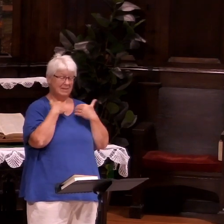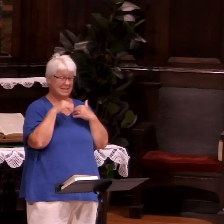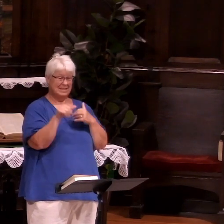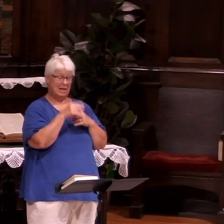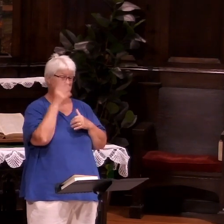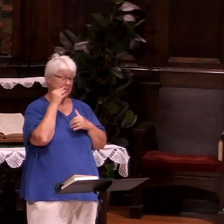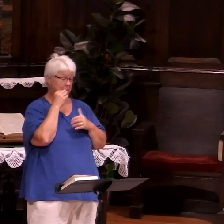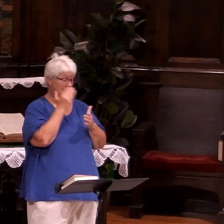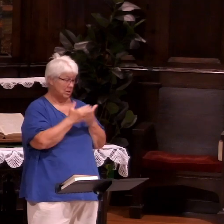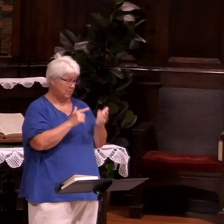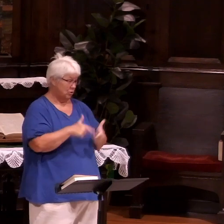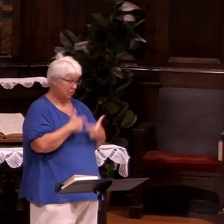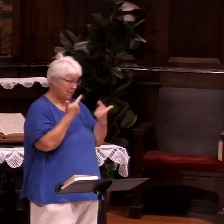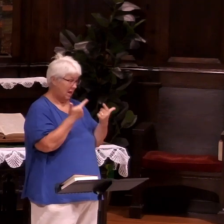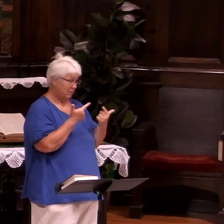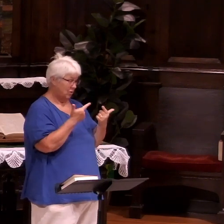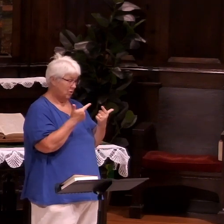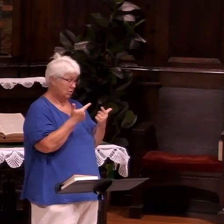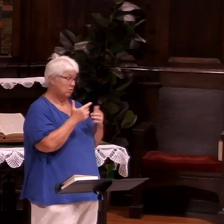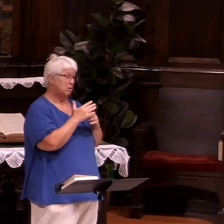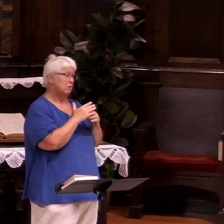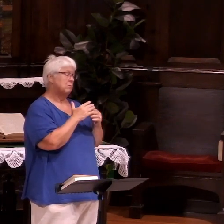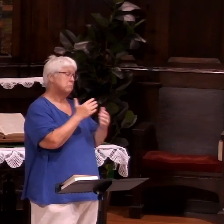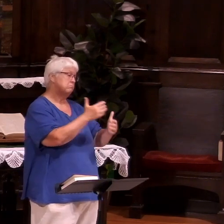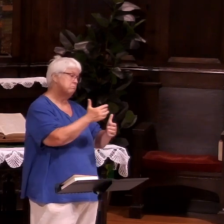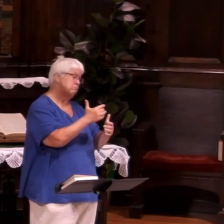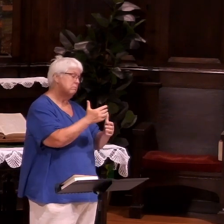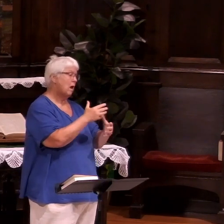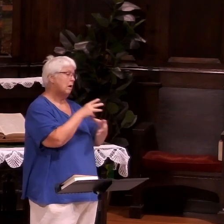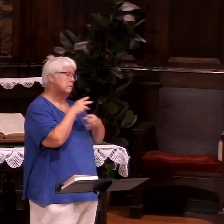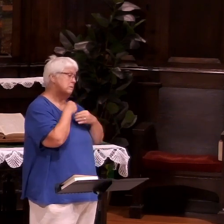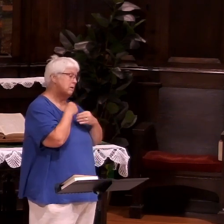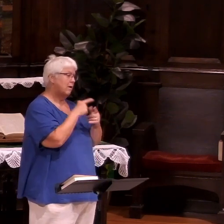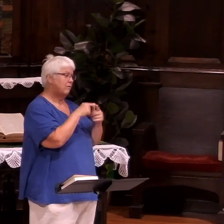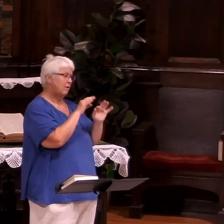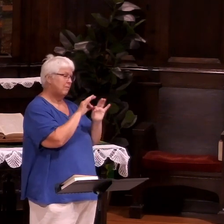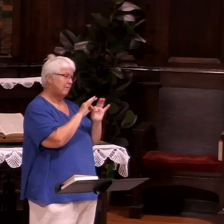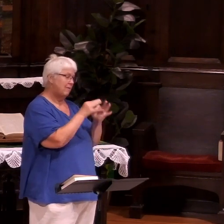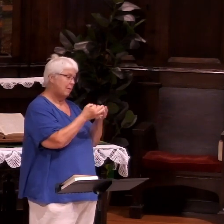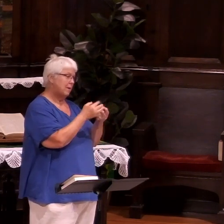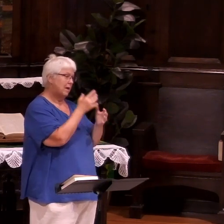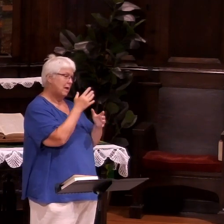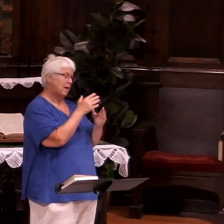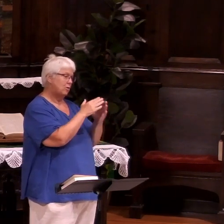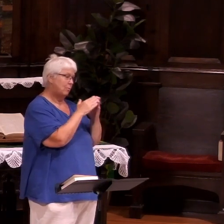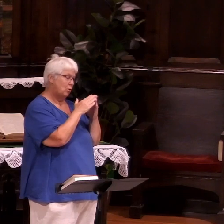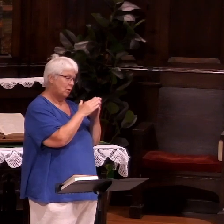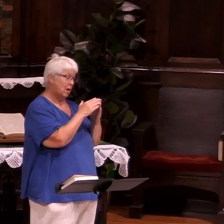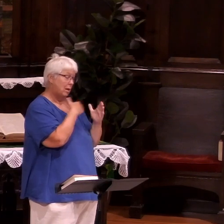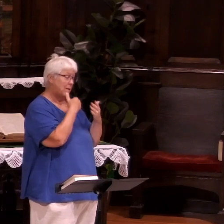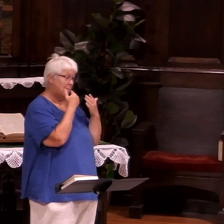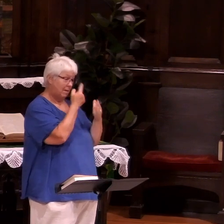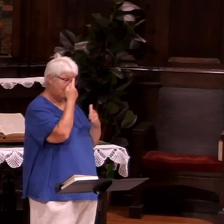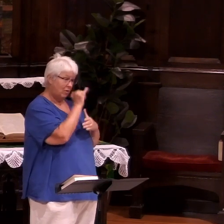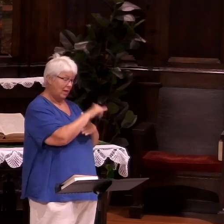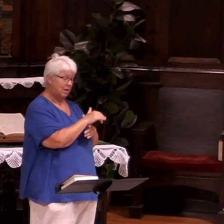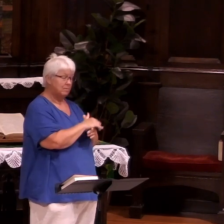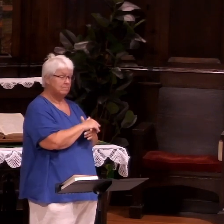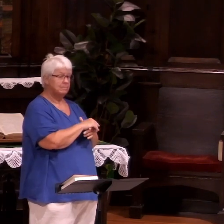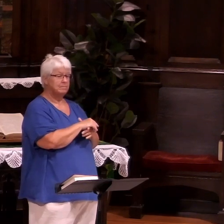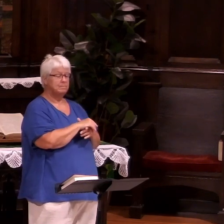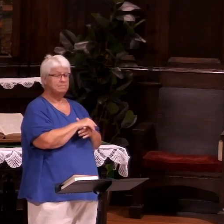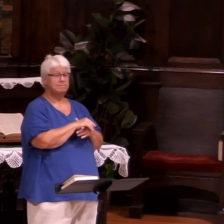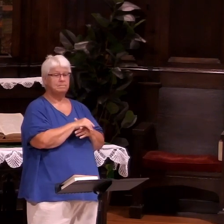experience. Some survivors of suicide are comforted and held by their faith communities, and I am so thankful for